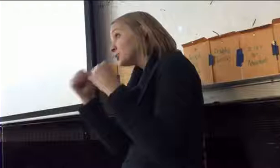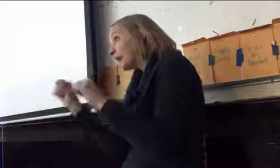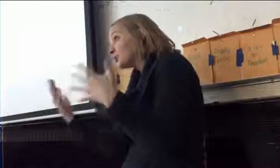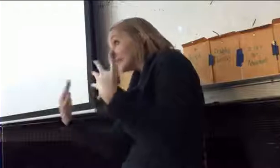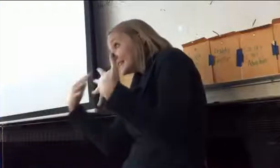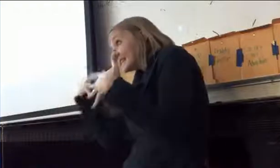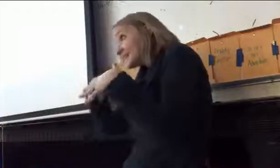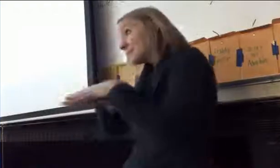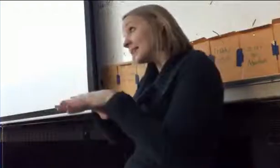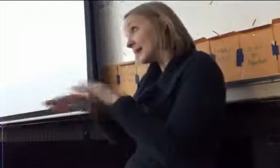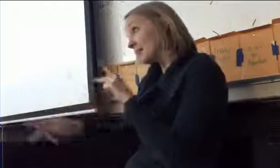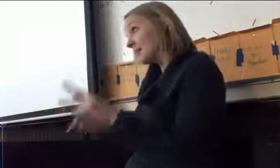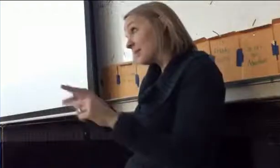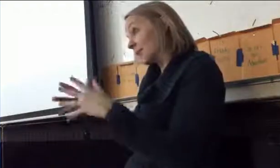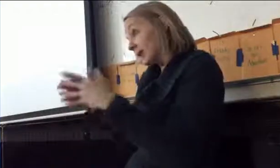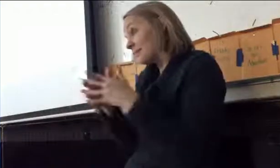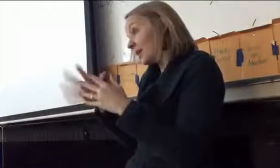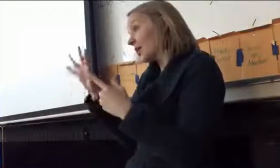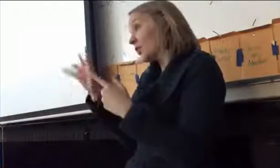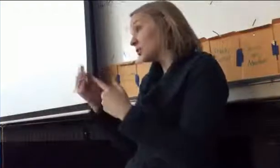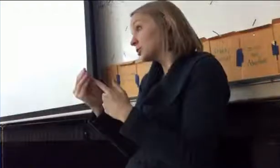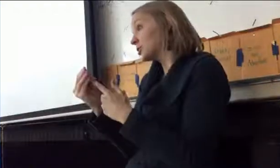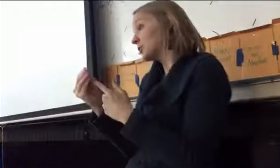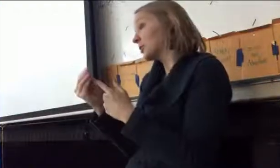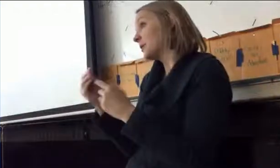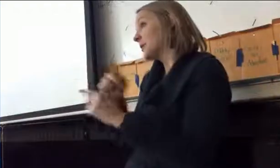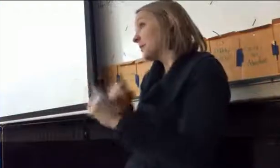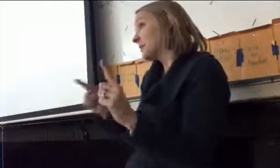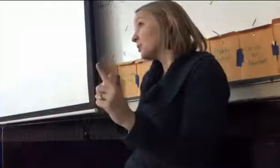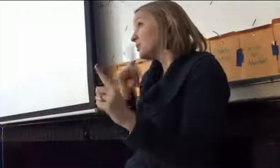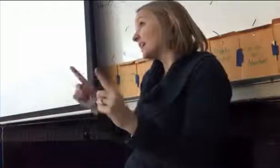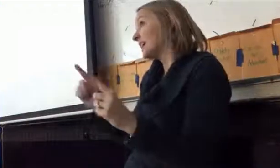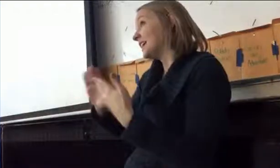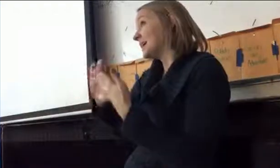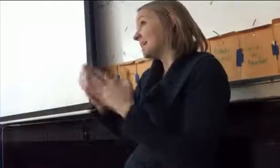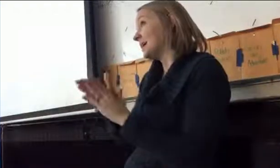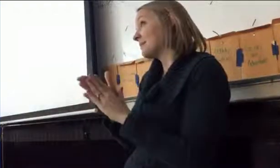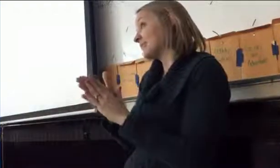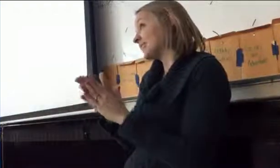assimilate these people into American culture, but really it becomes a little